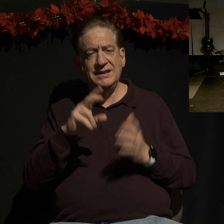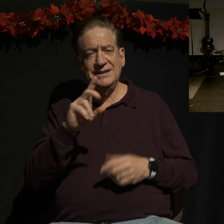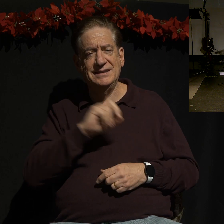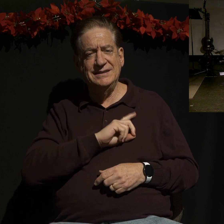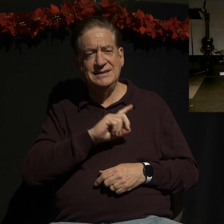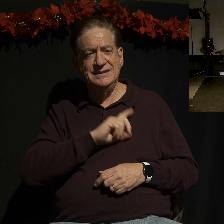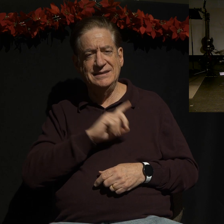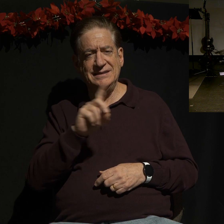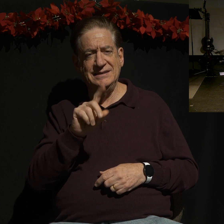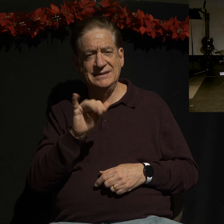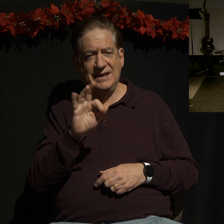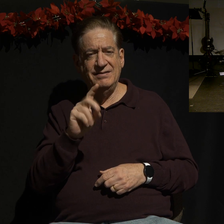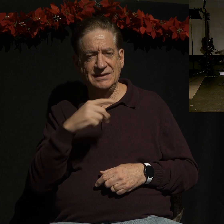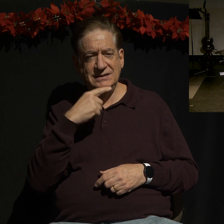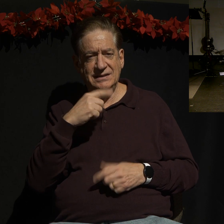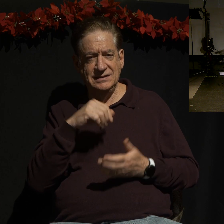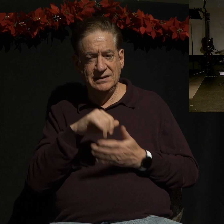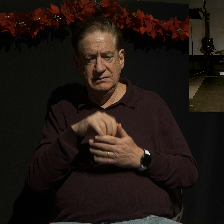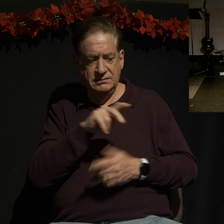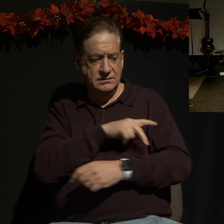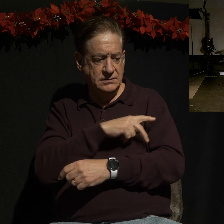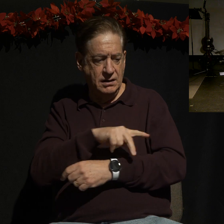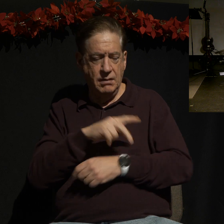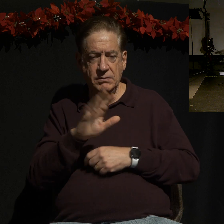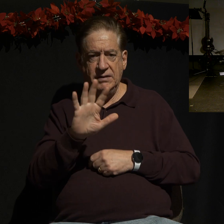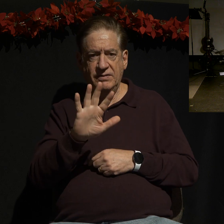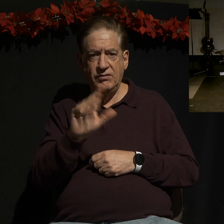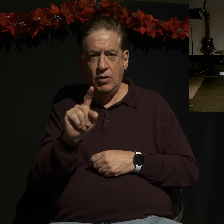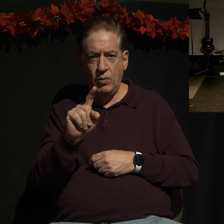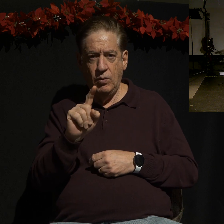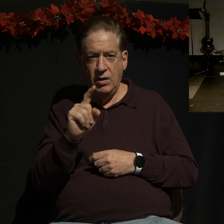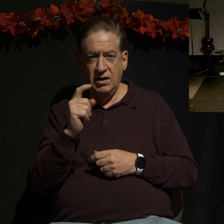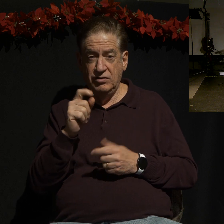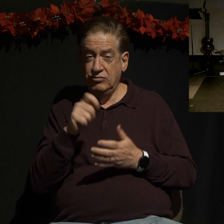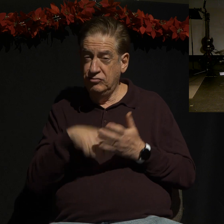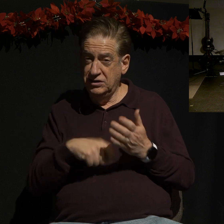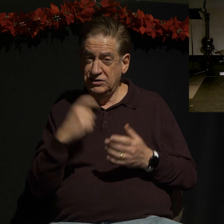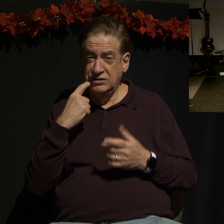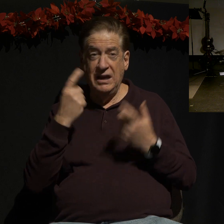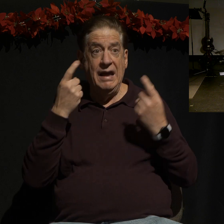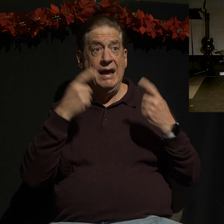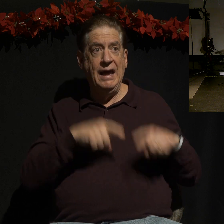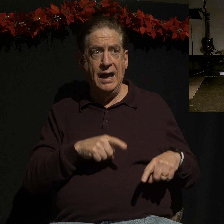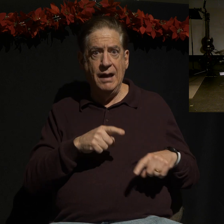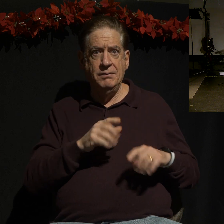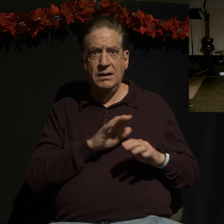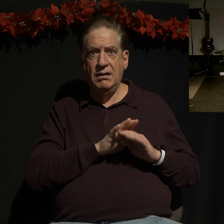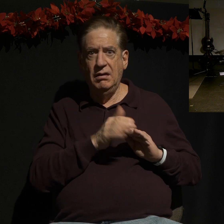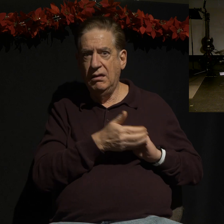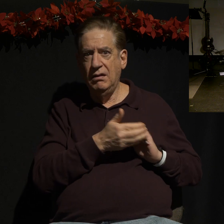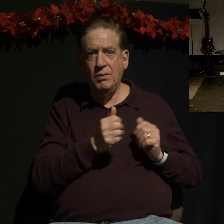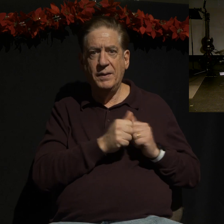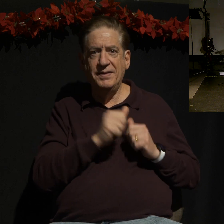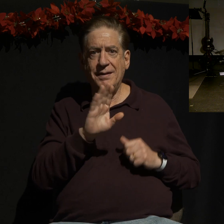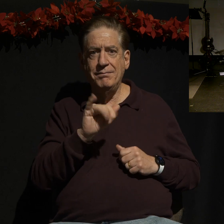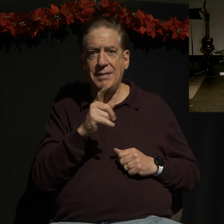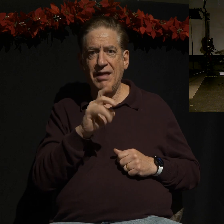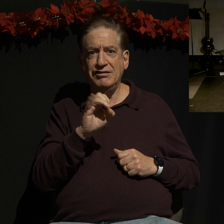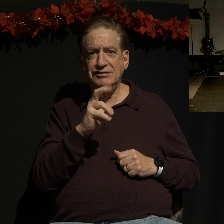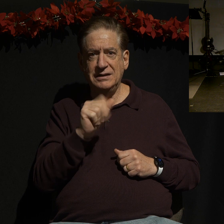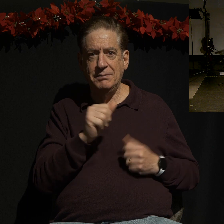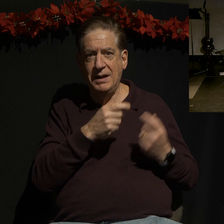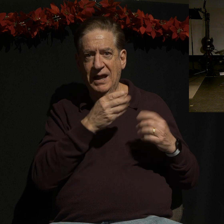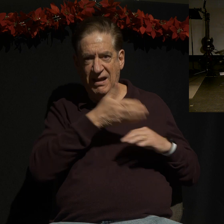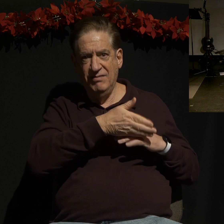Psalm 51. This was written just after all the stuff with Bathsheba happened, and Psalm